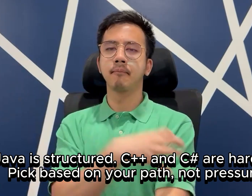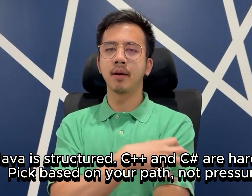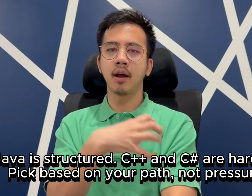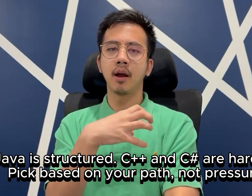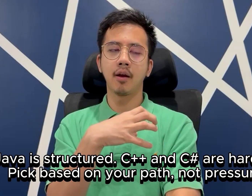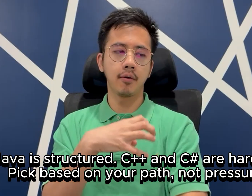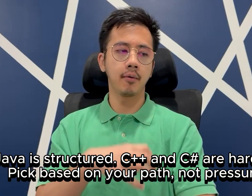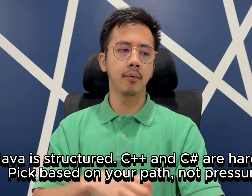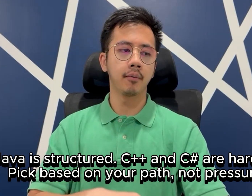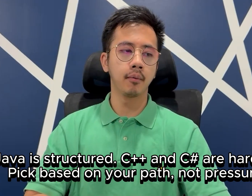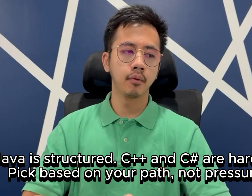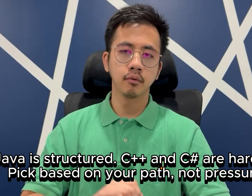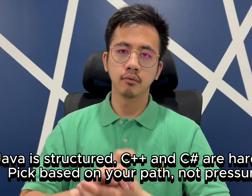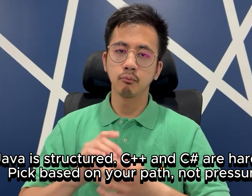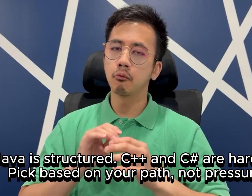pressure.